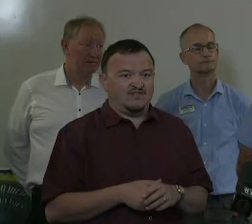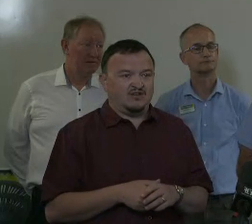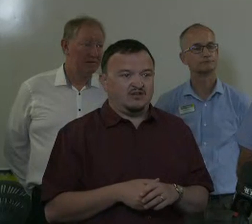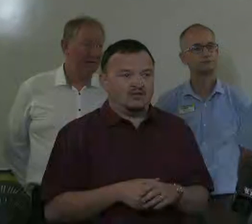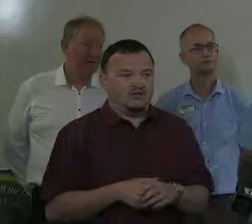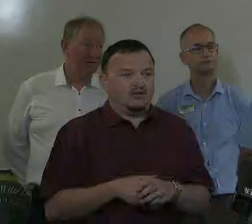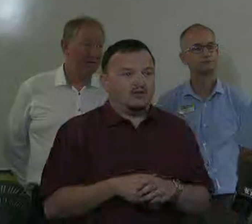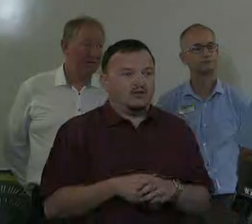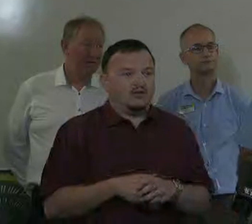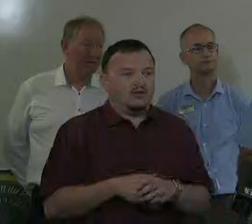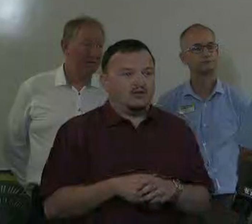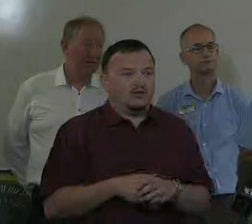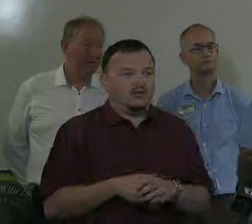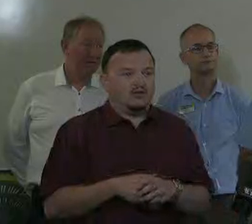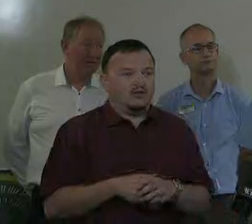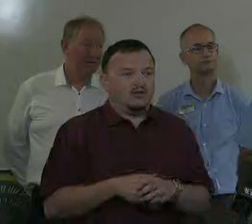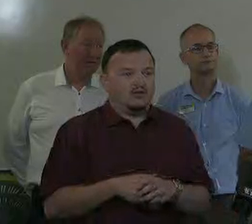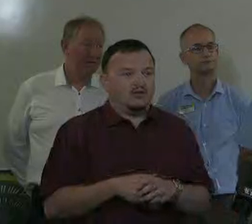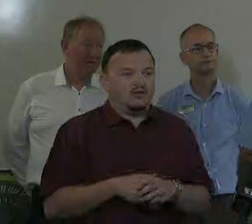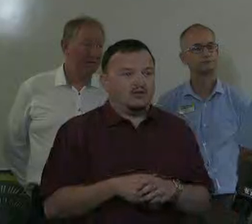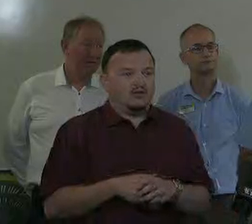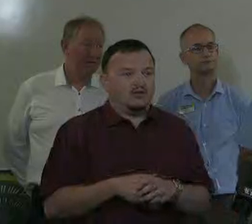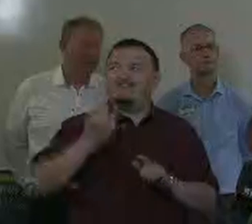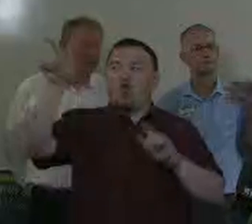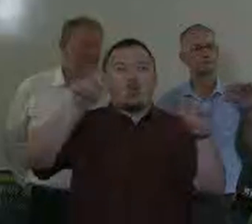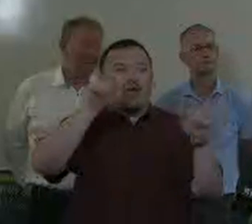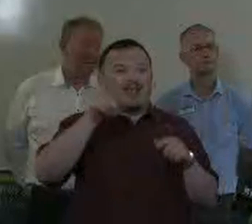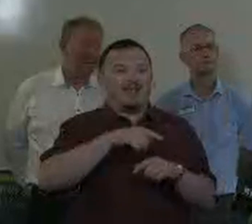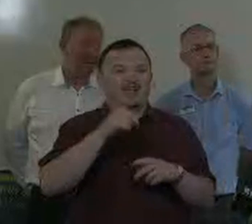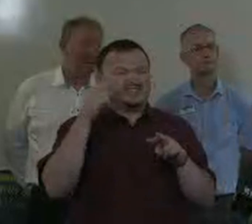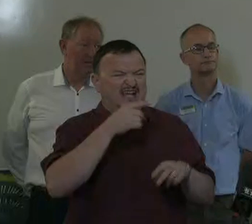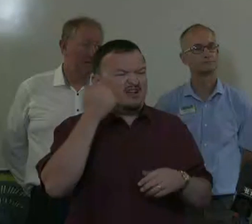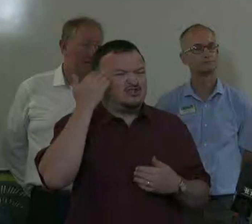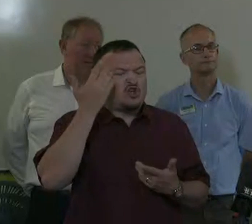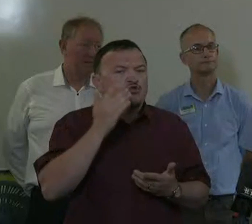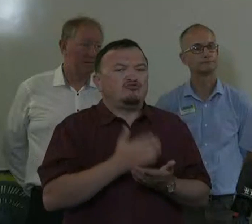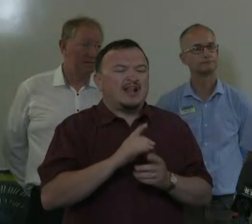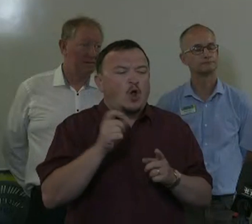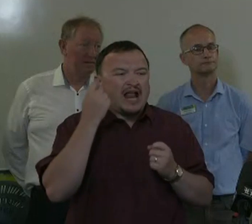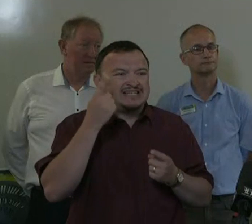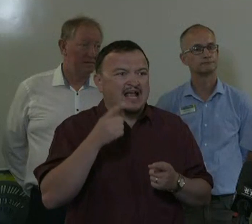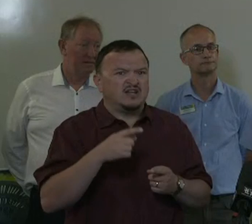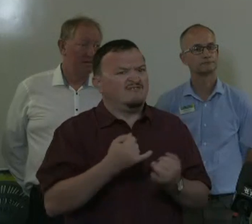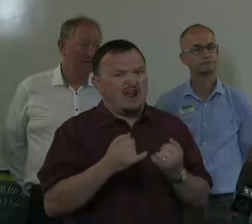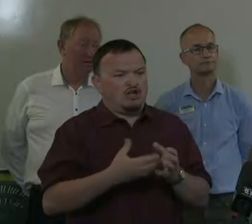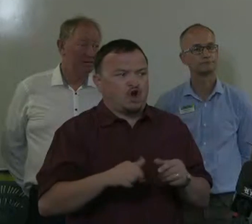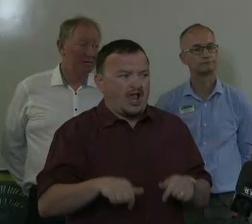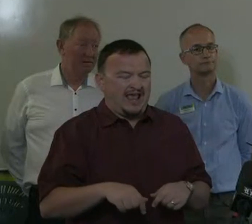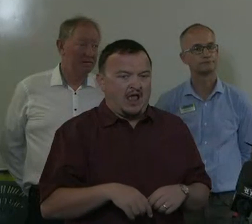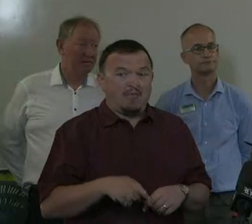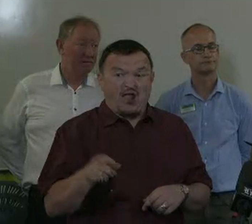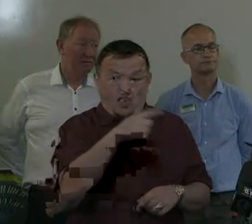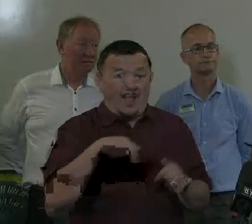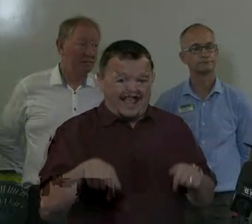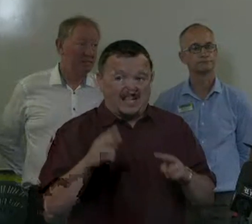it's difficult to realise how dry it is and what the risk means. And you've all seen this over the last couple of